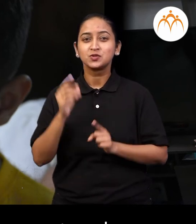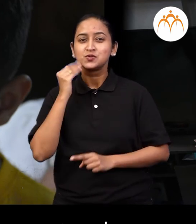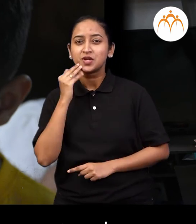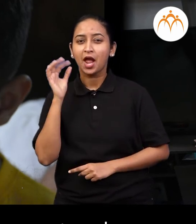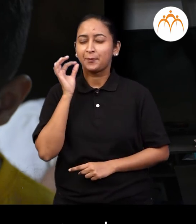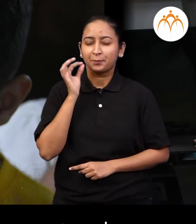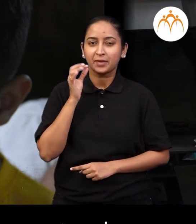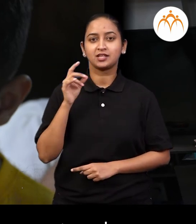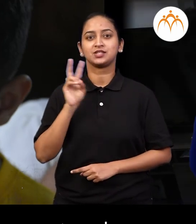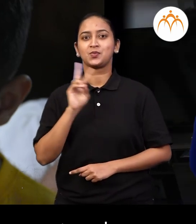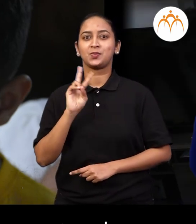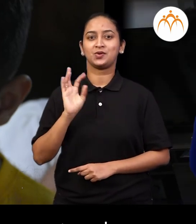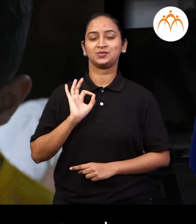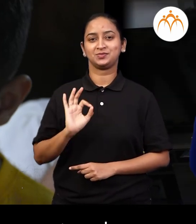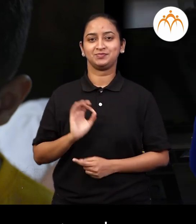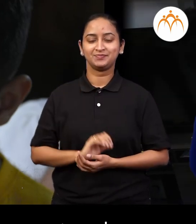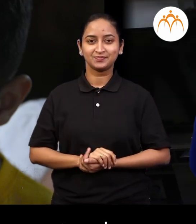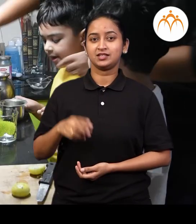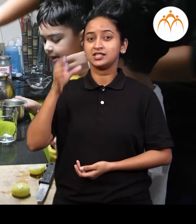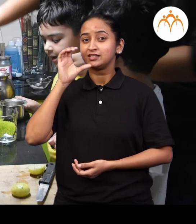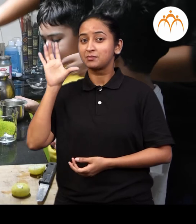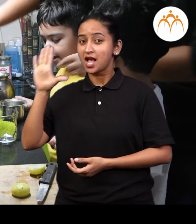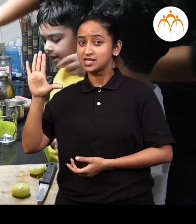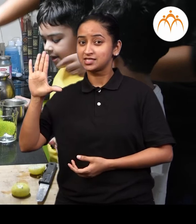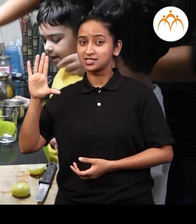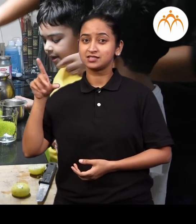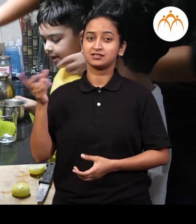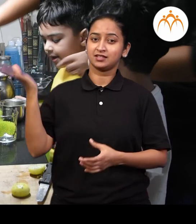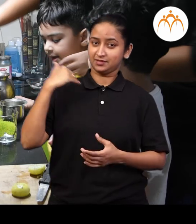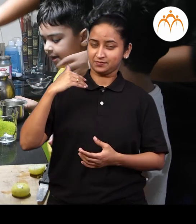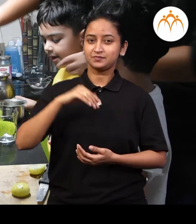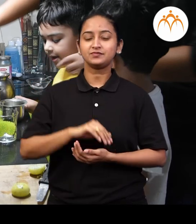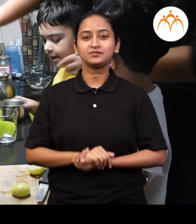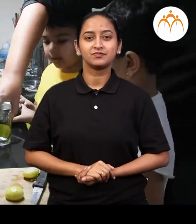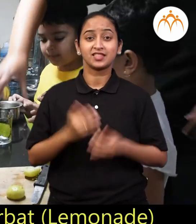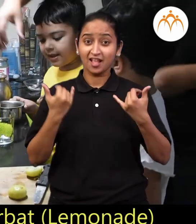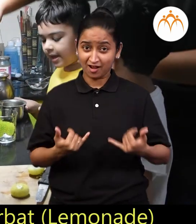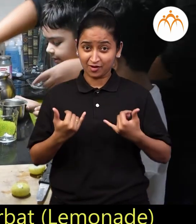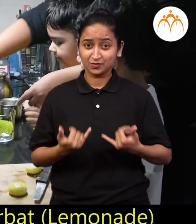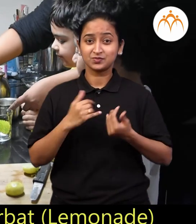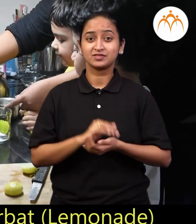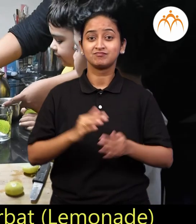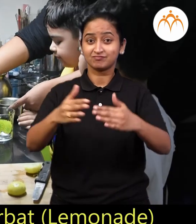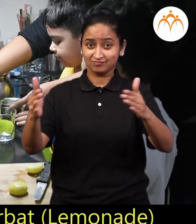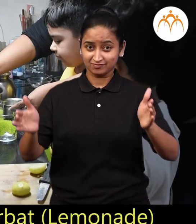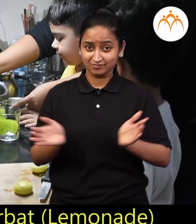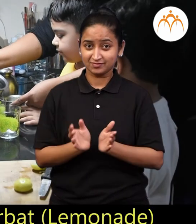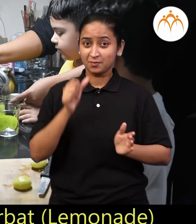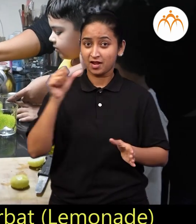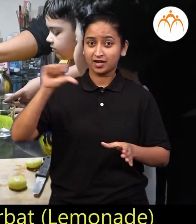sour. Bring 5 glasses. Now, I will pour this sherbet